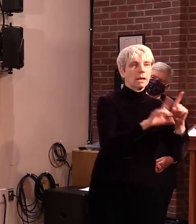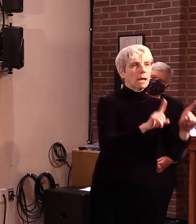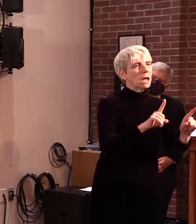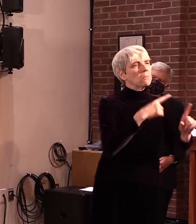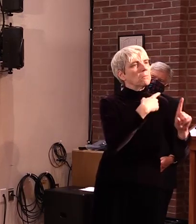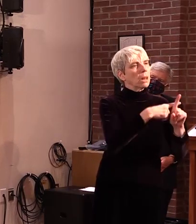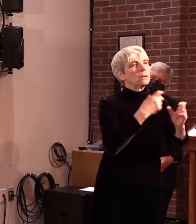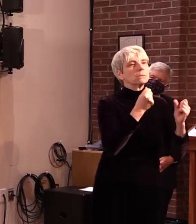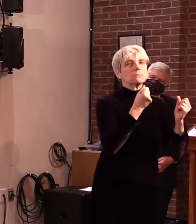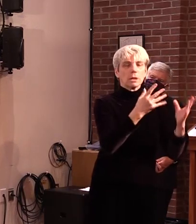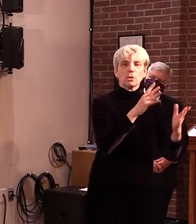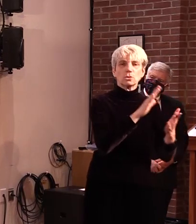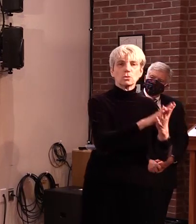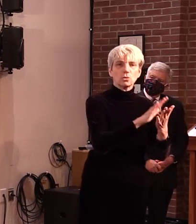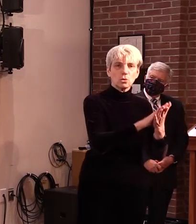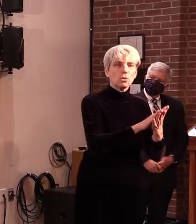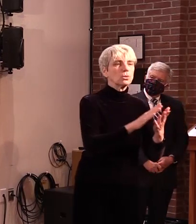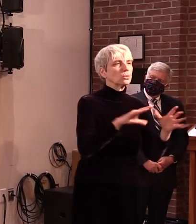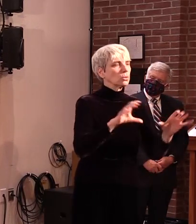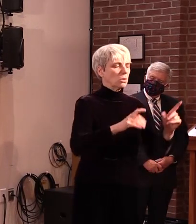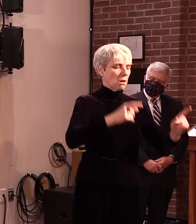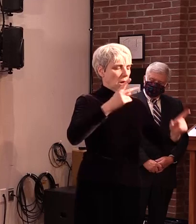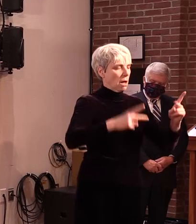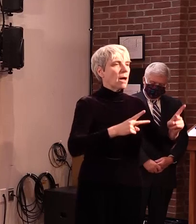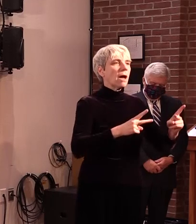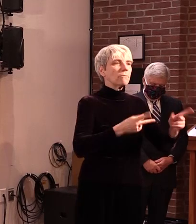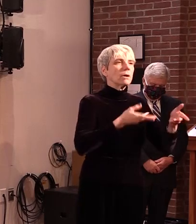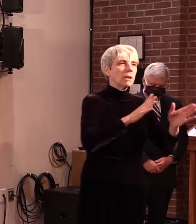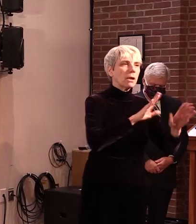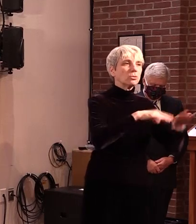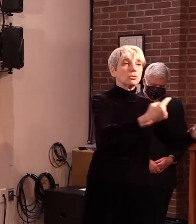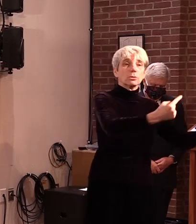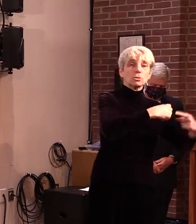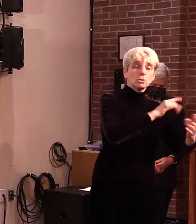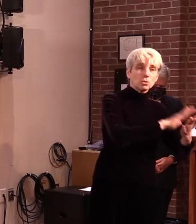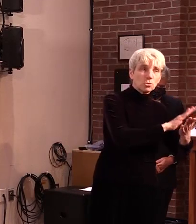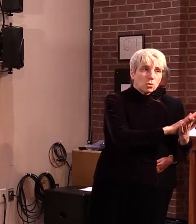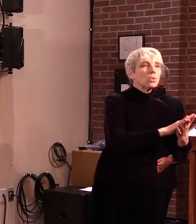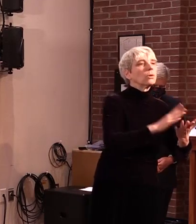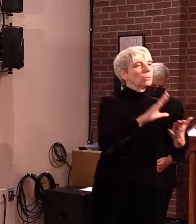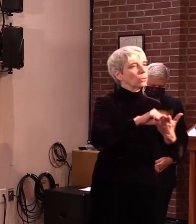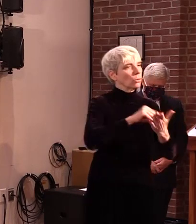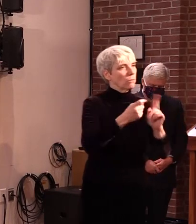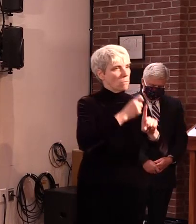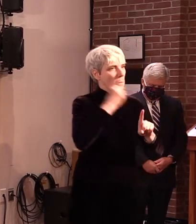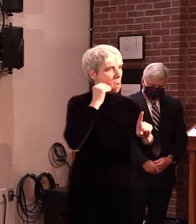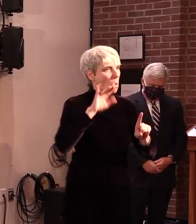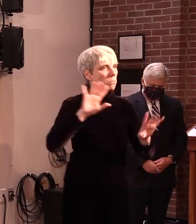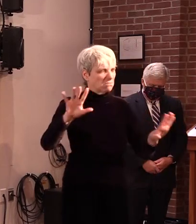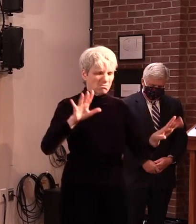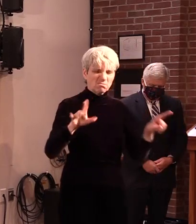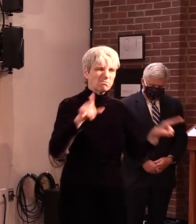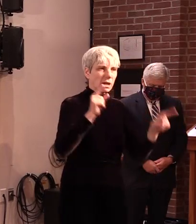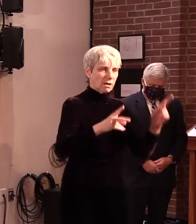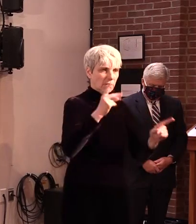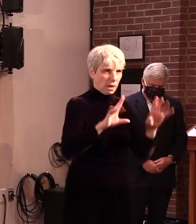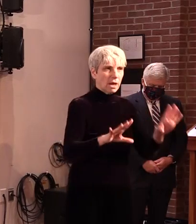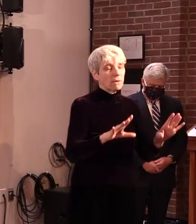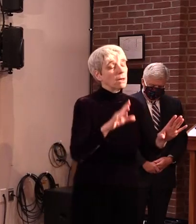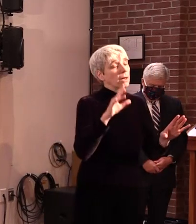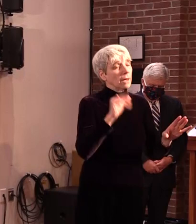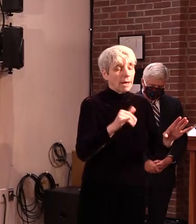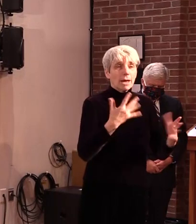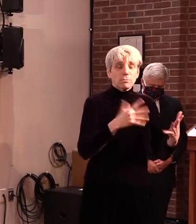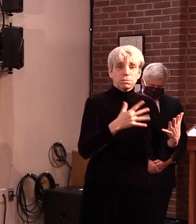flexibility is probably the most important feature of our new normal in education, but it will take some time for all of us to get used to.